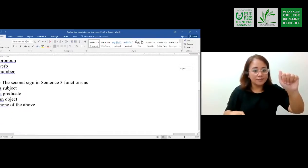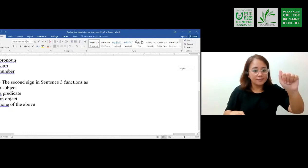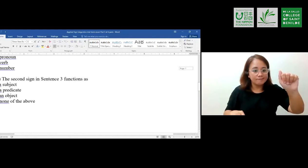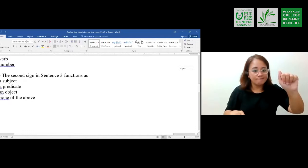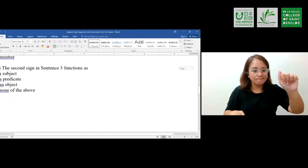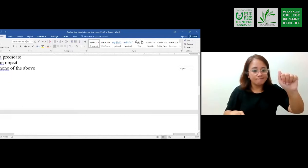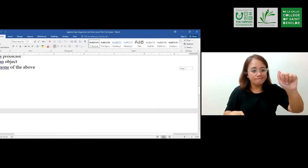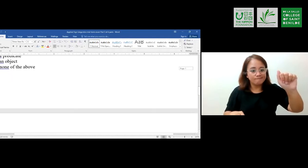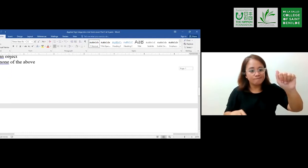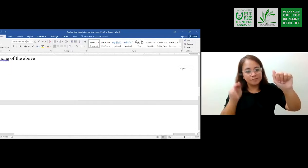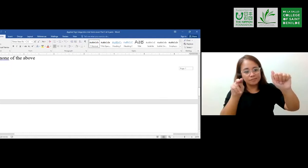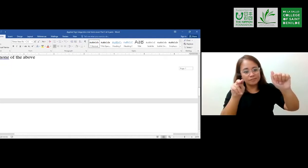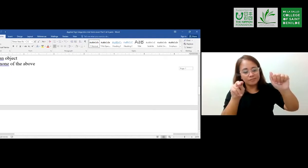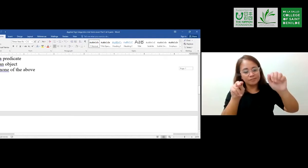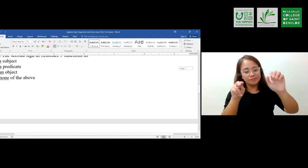noun? Sorry.